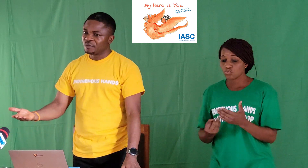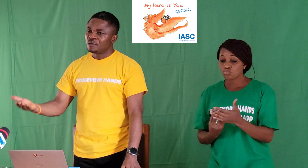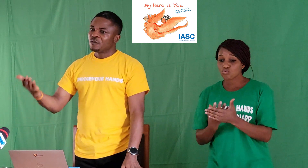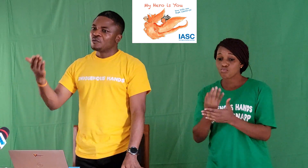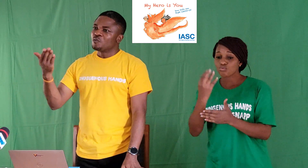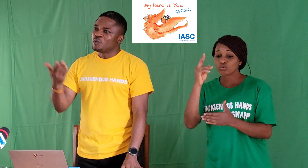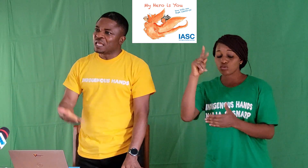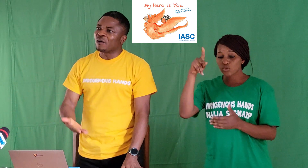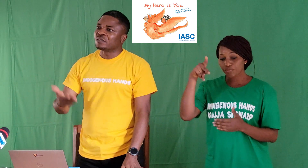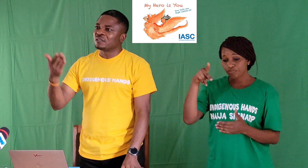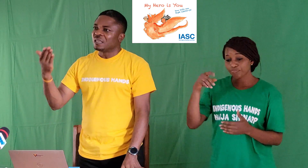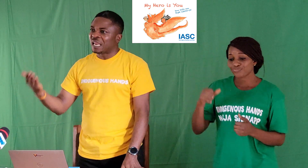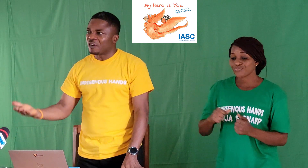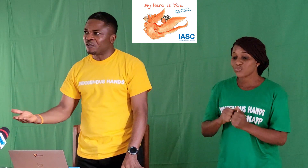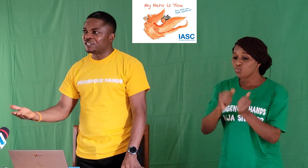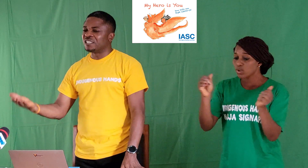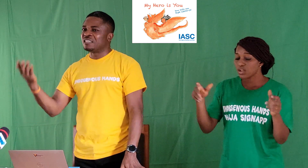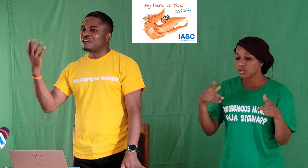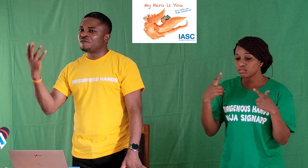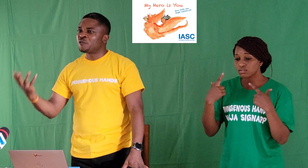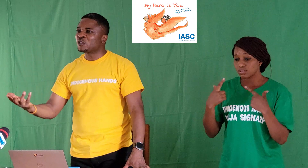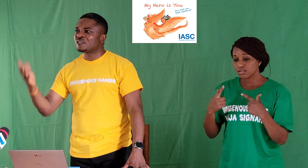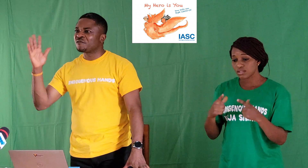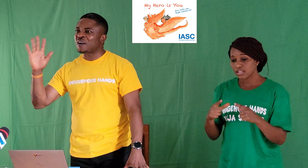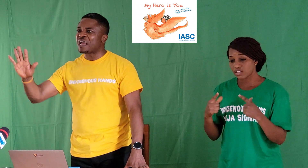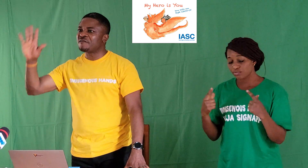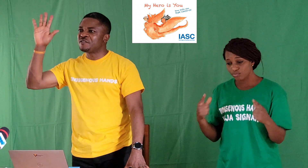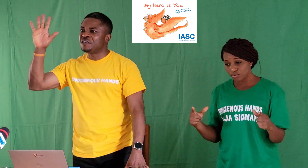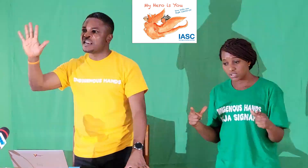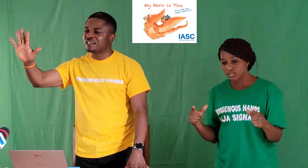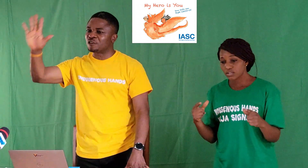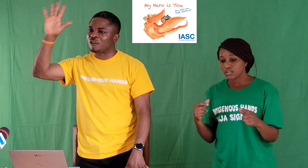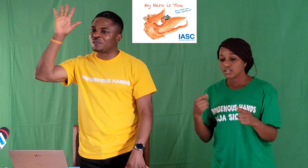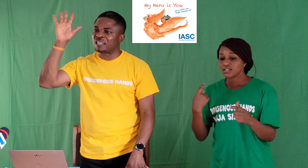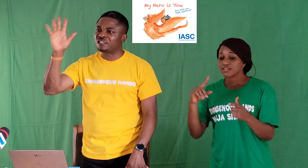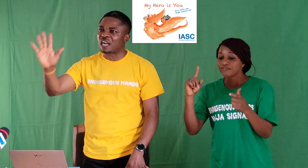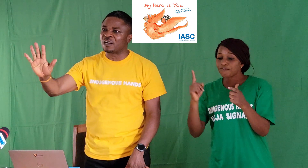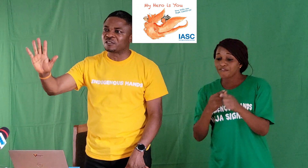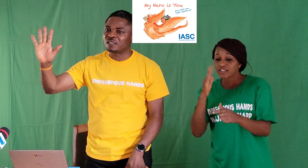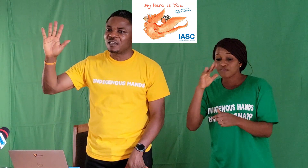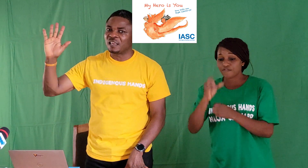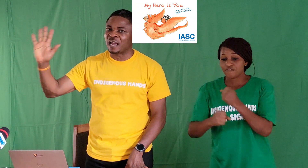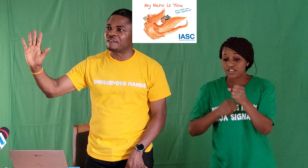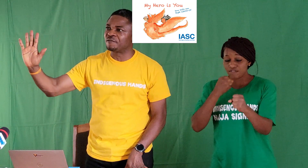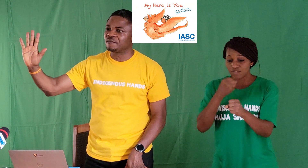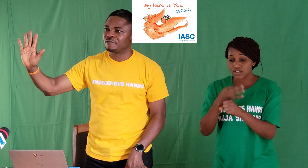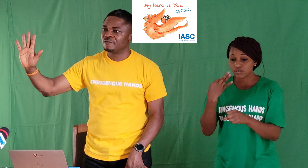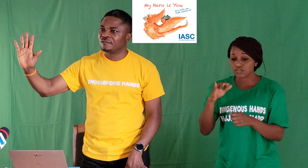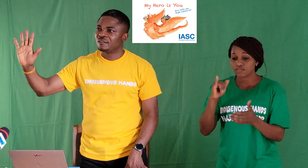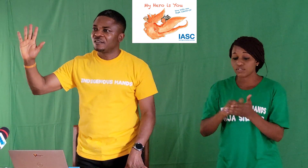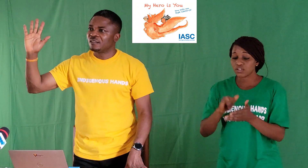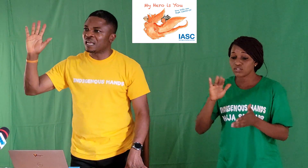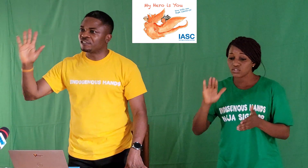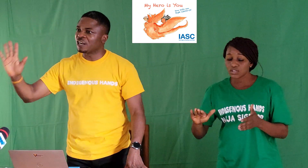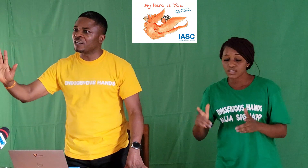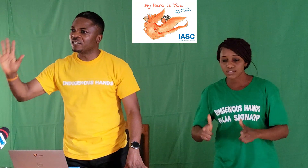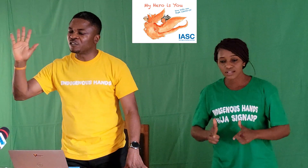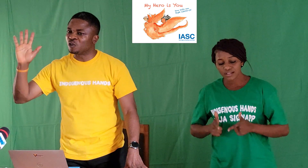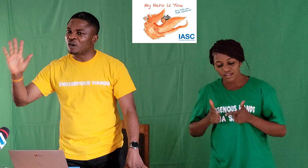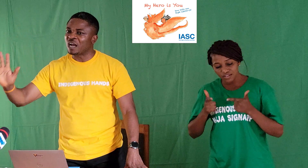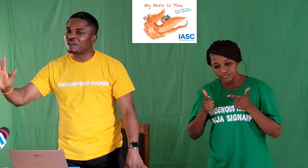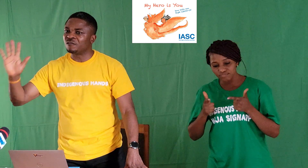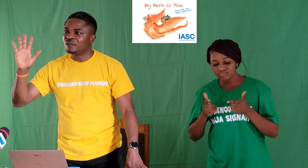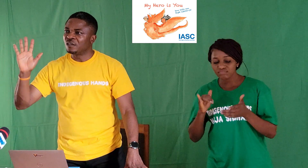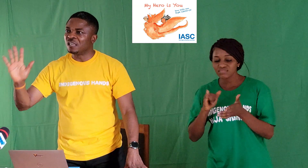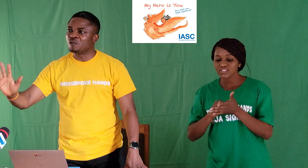up without language, in the first 5 years of that child's life, that child is